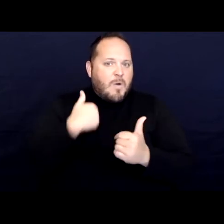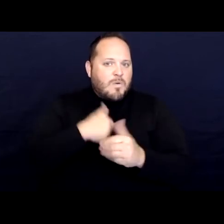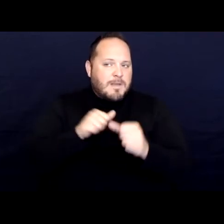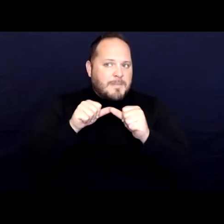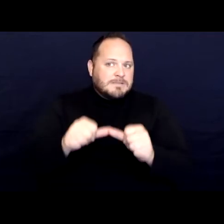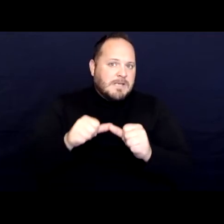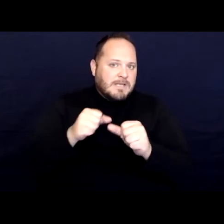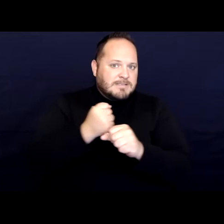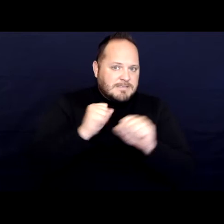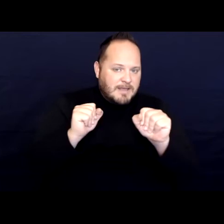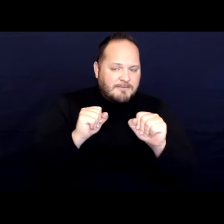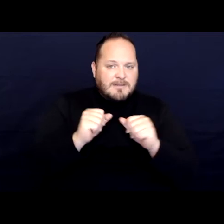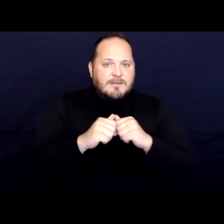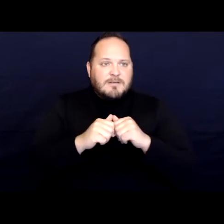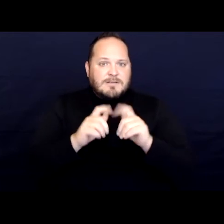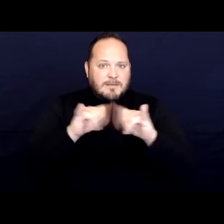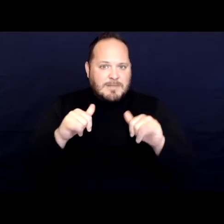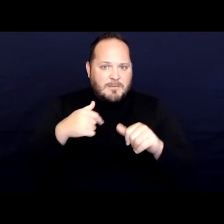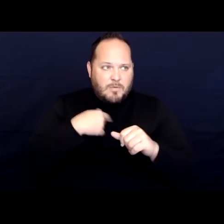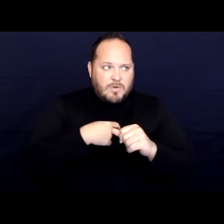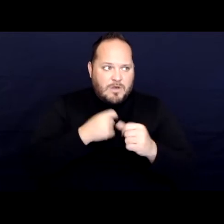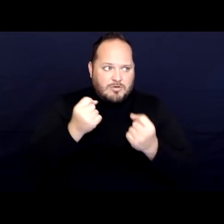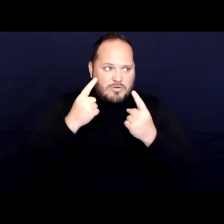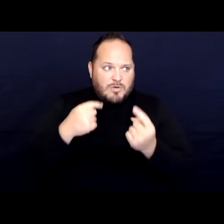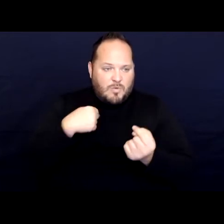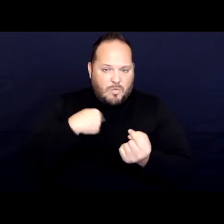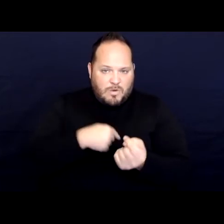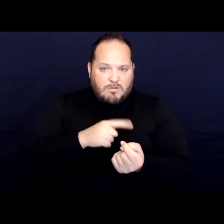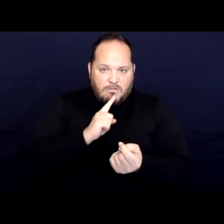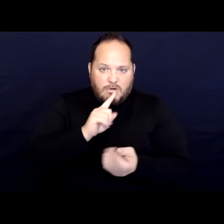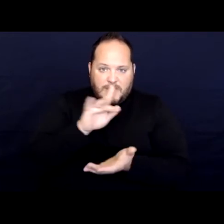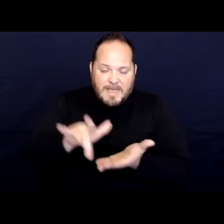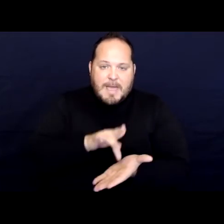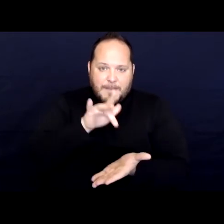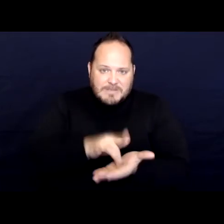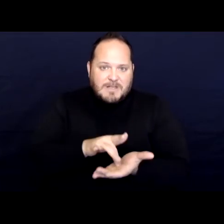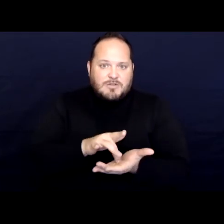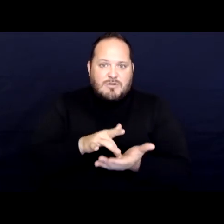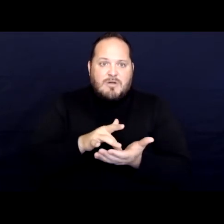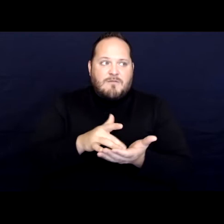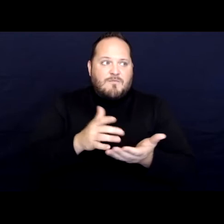very quickly understanding that we were in the epicenter of what was going to be a very